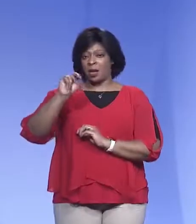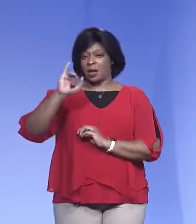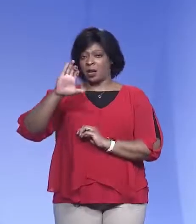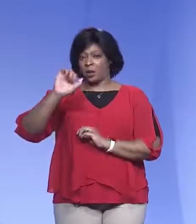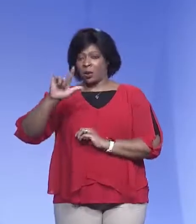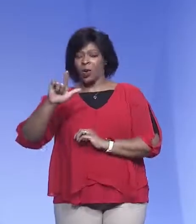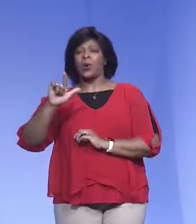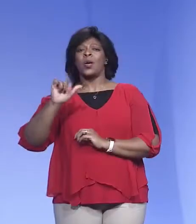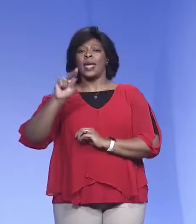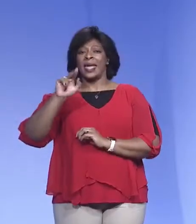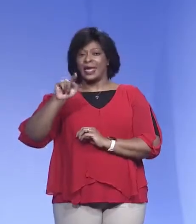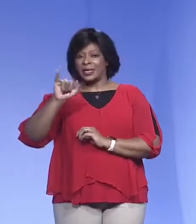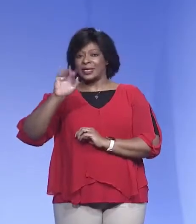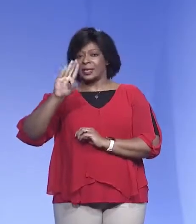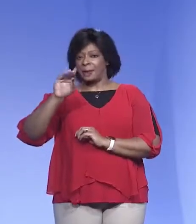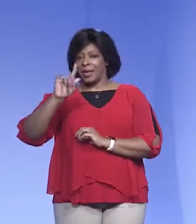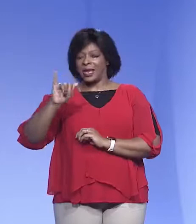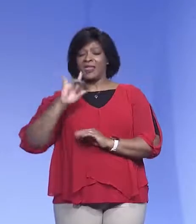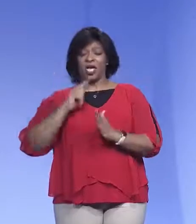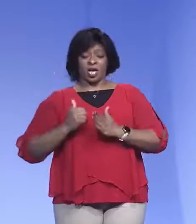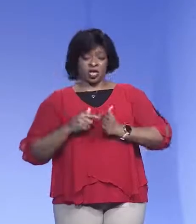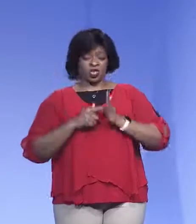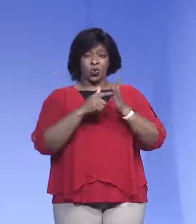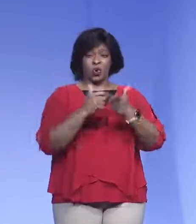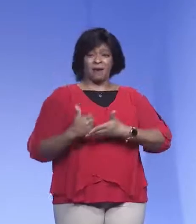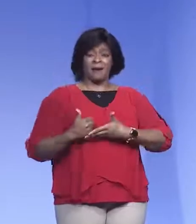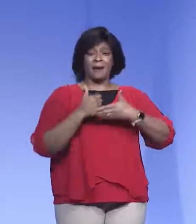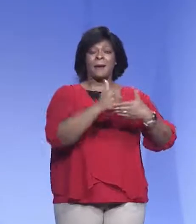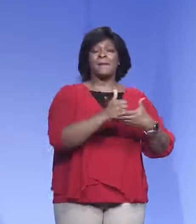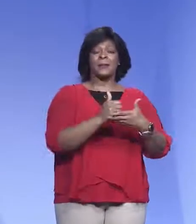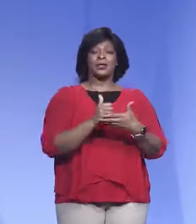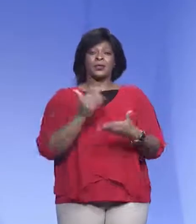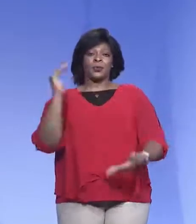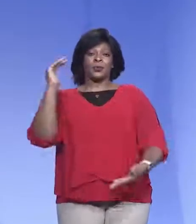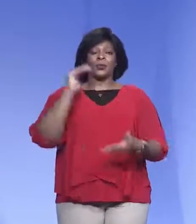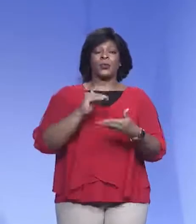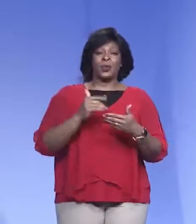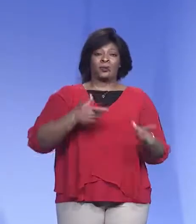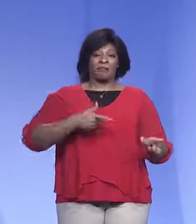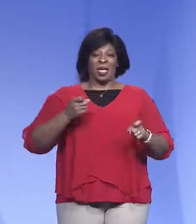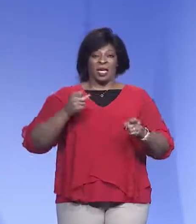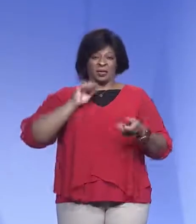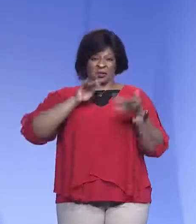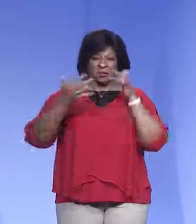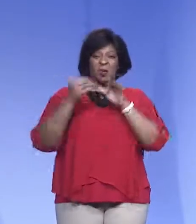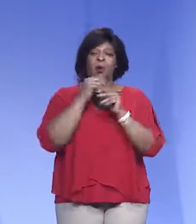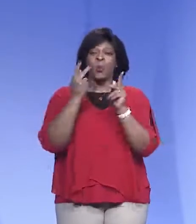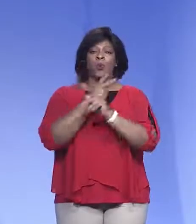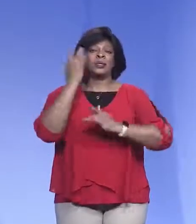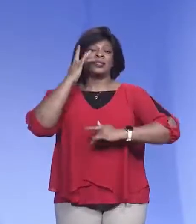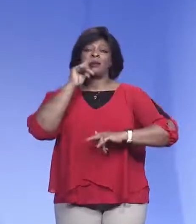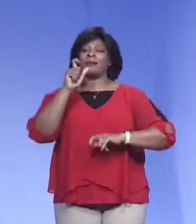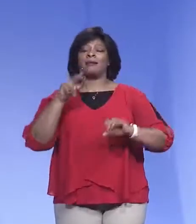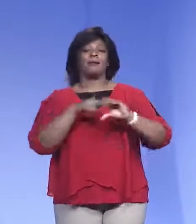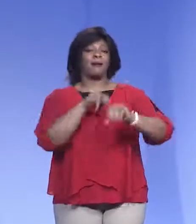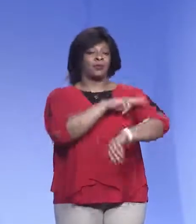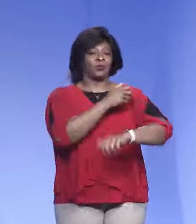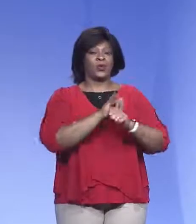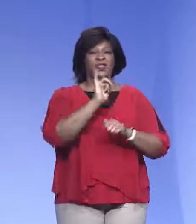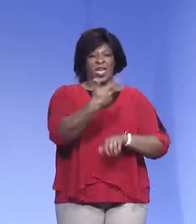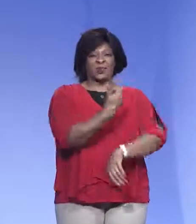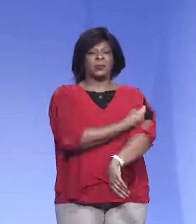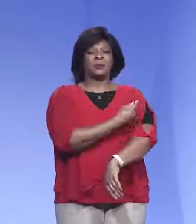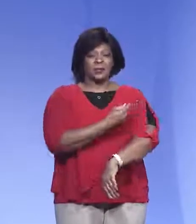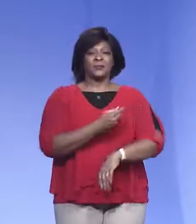antibodies. And early treatment with that is shown to, it's a huge percentage of people that will not need to be hospitalized with that treatment.